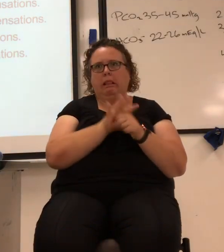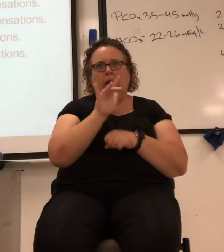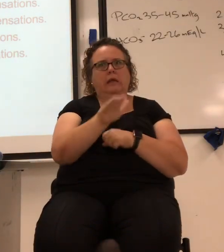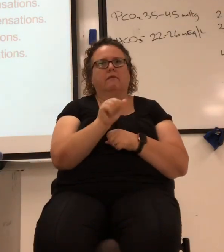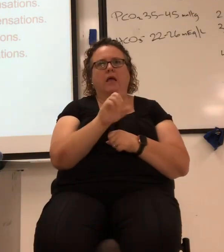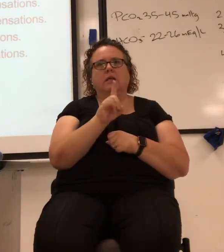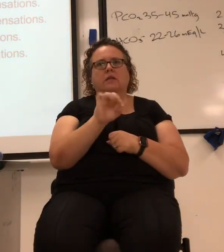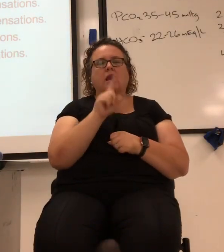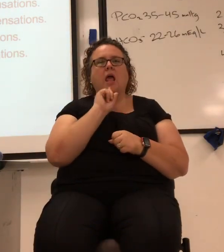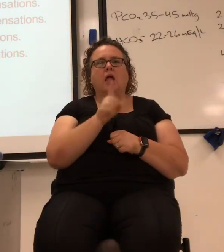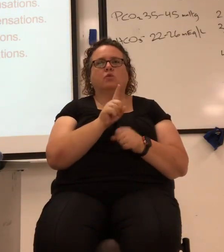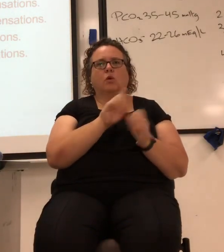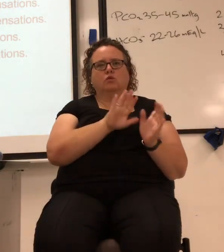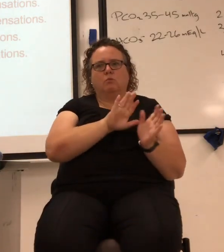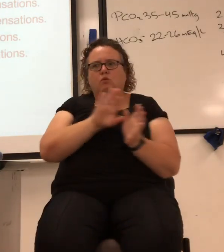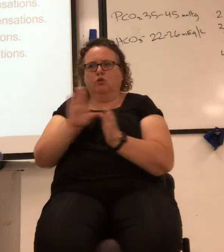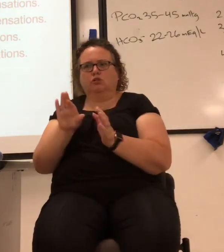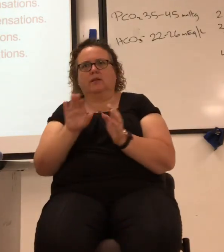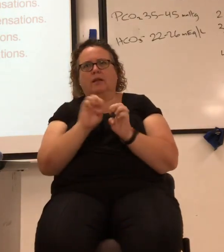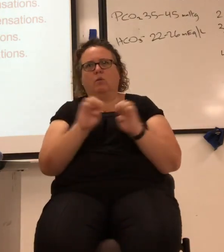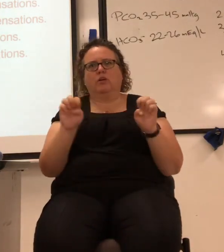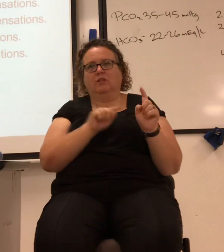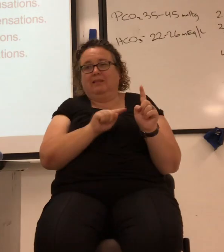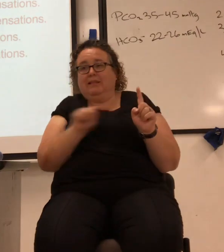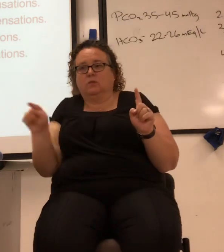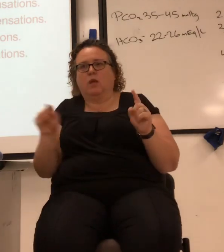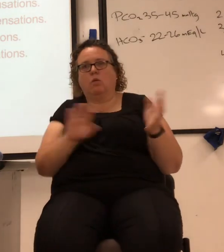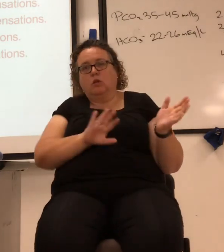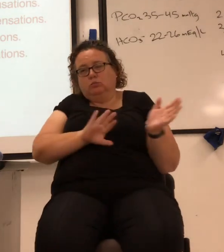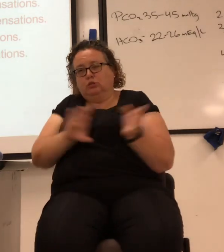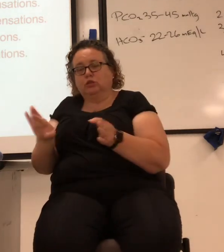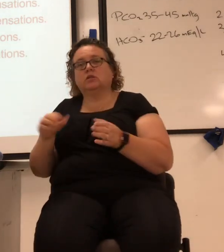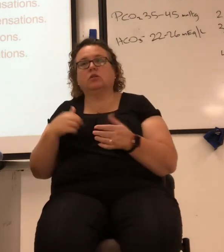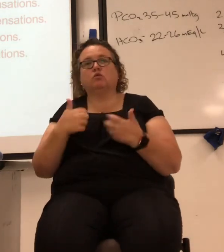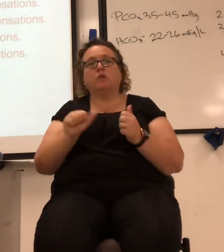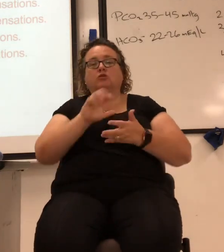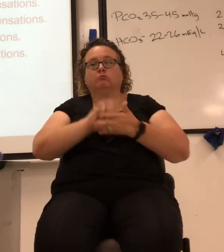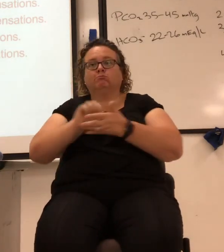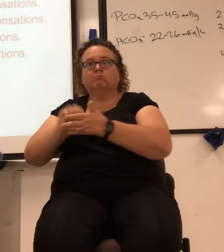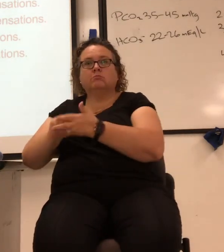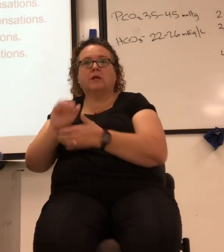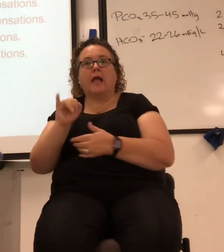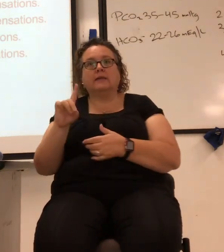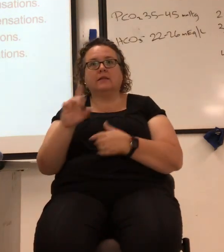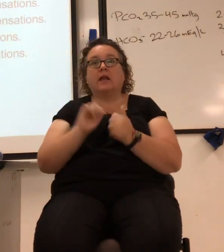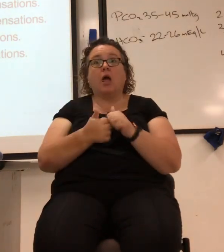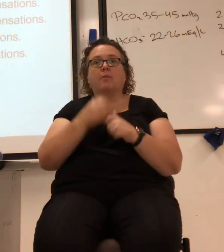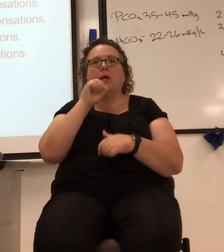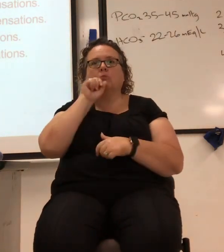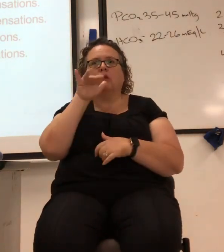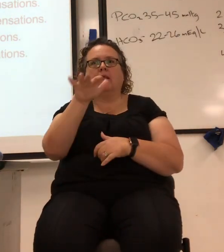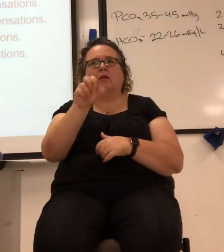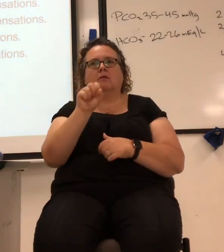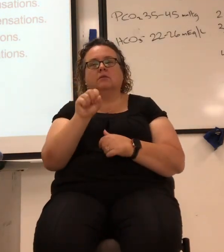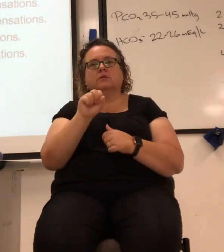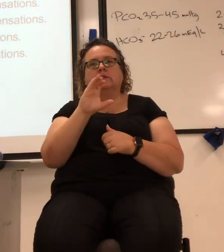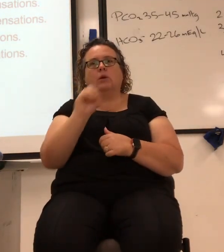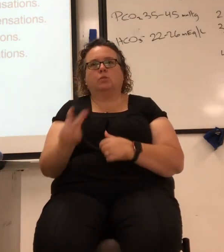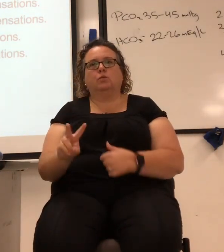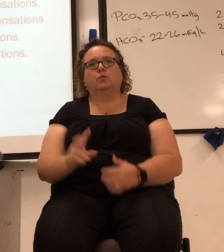range, the answer is yes, but think about, take it a step further. Why does that help? Low CO2. Remember what I